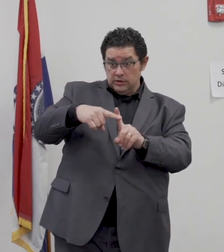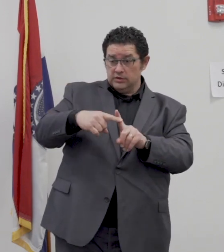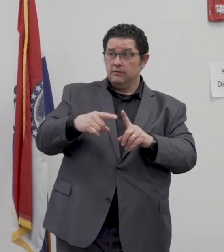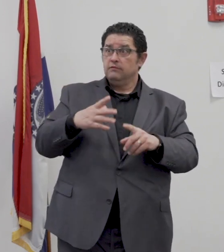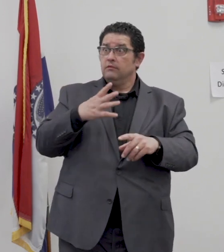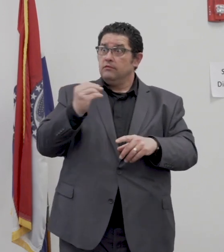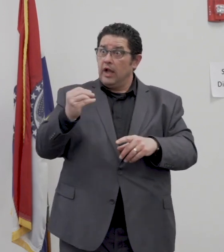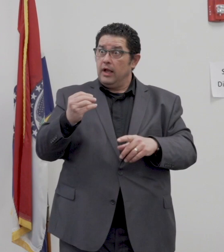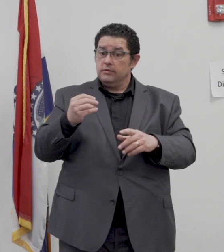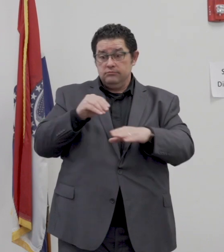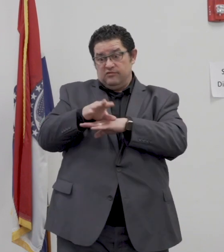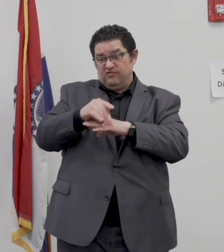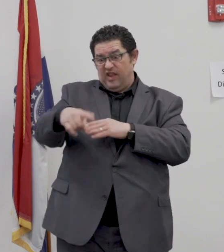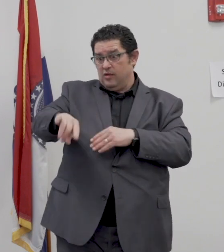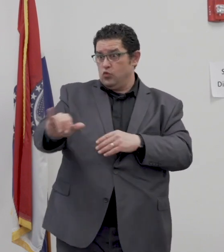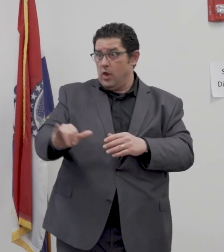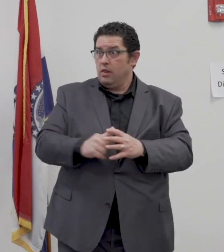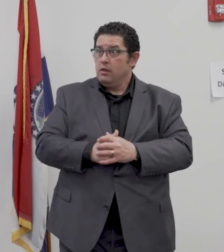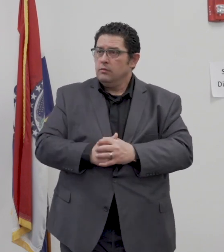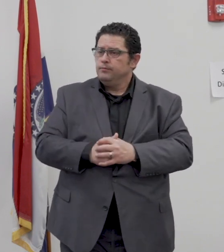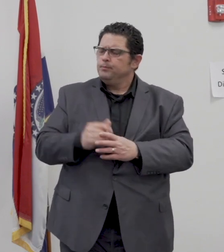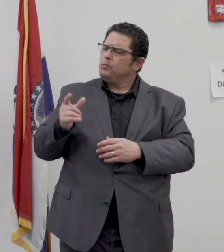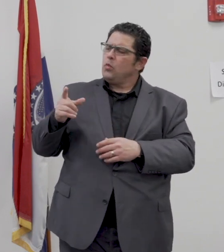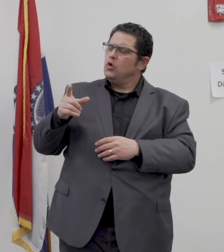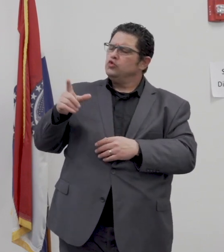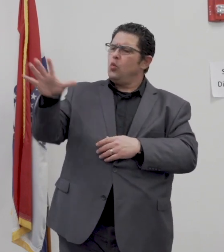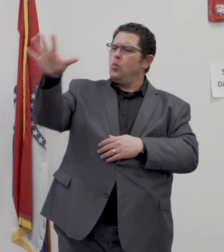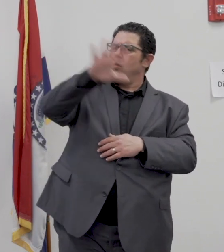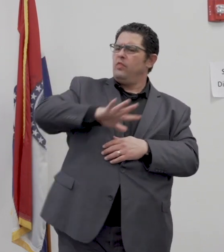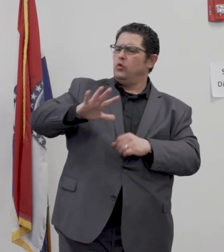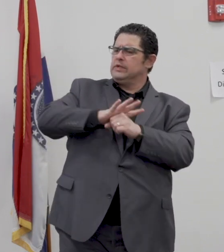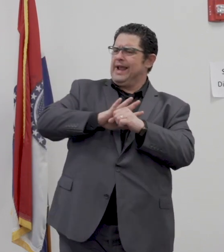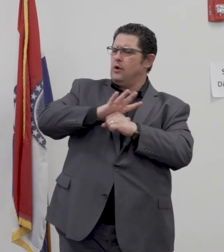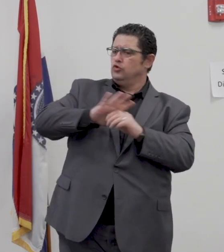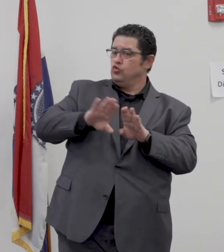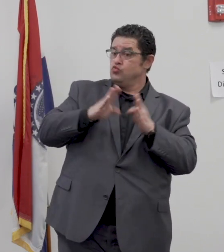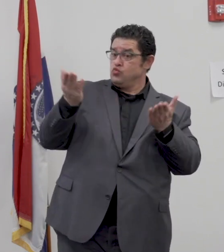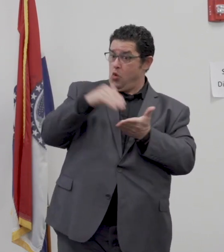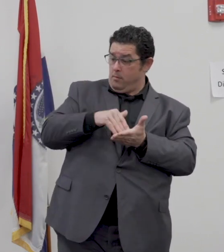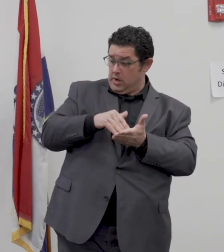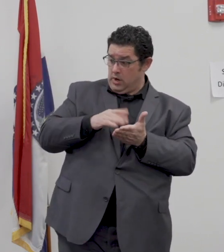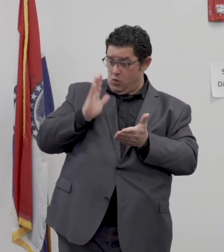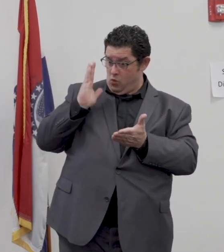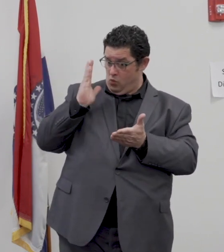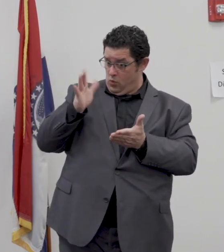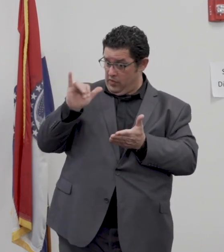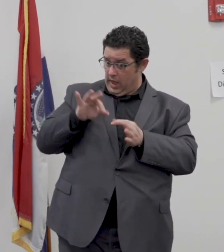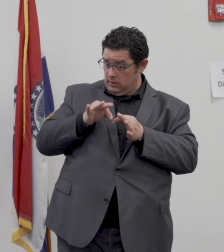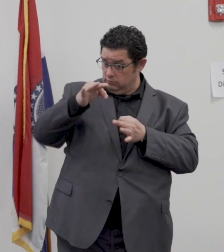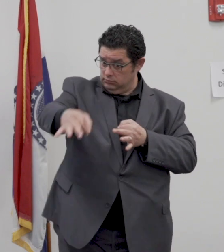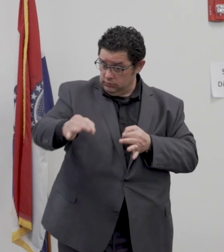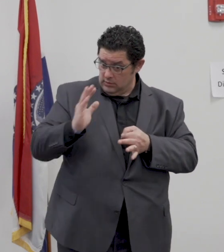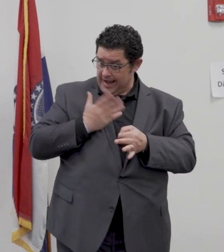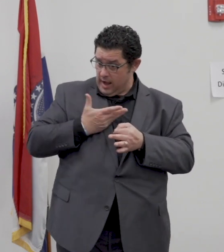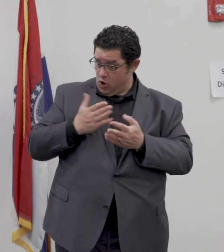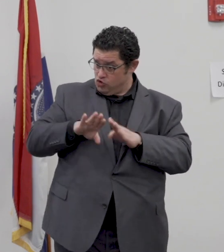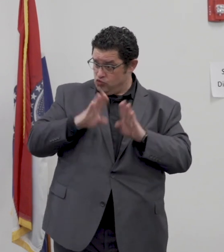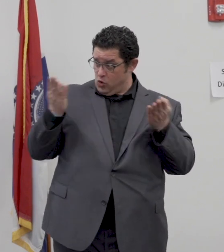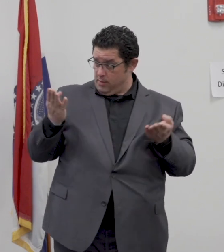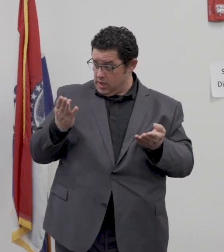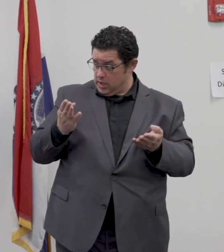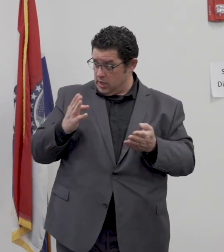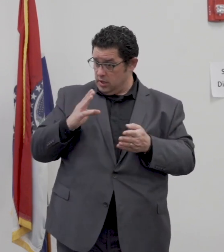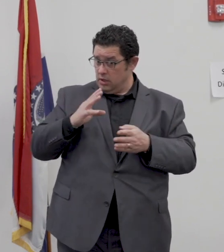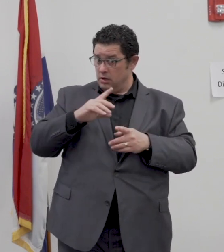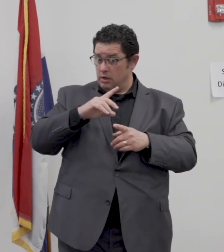advise them as well. With those counties reopening, then, could that set back our reopening if the infections start crossing